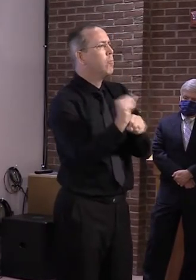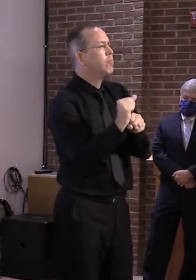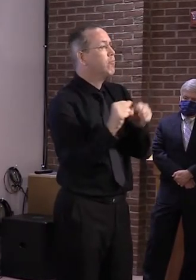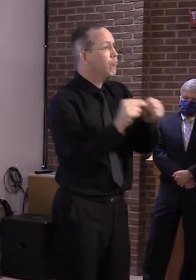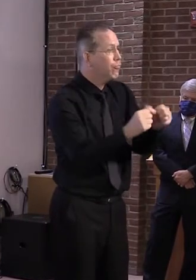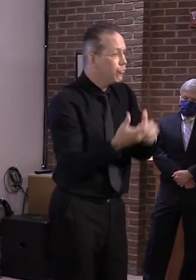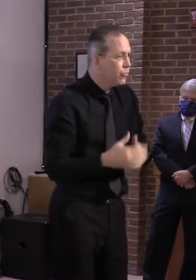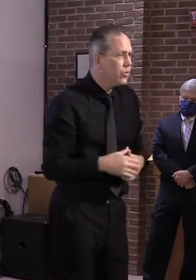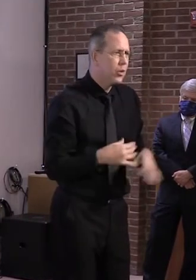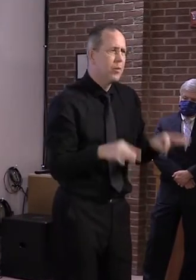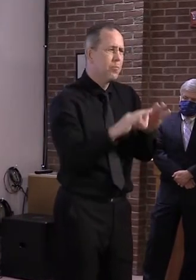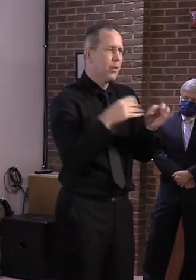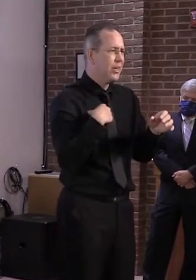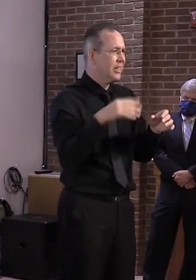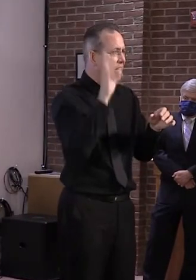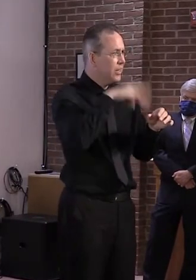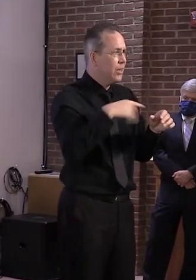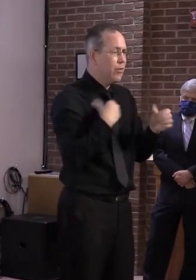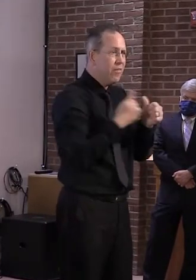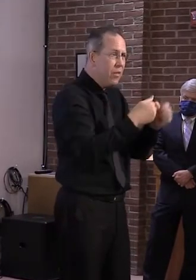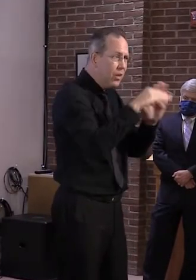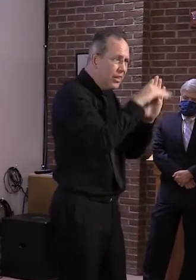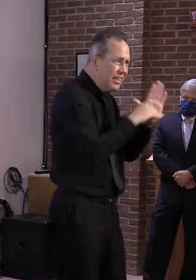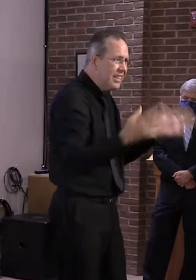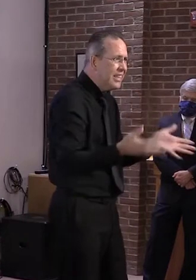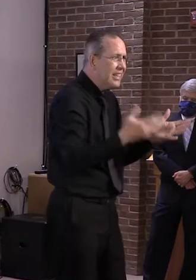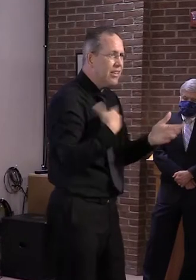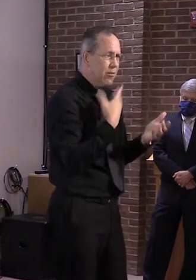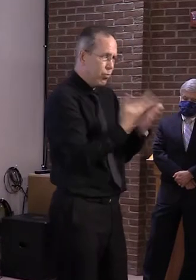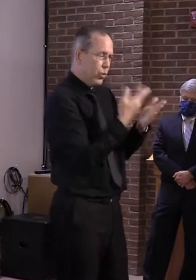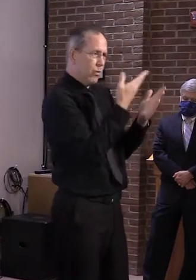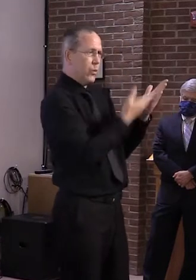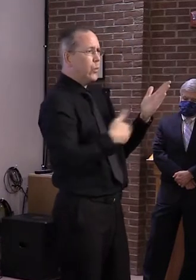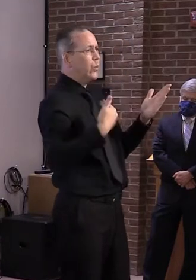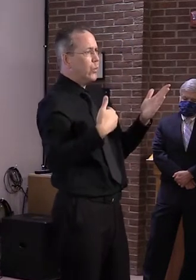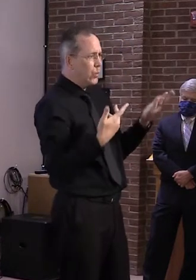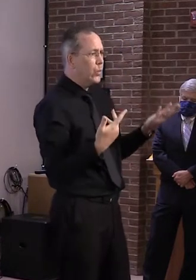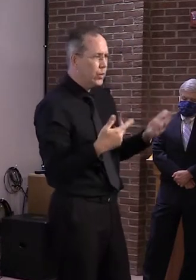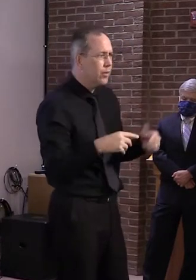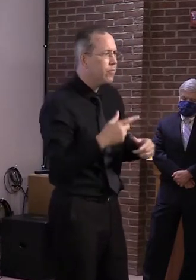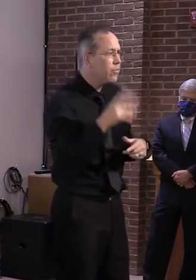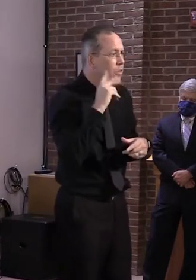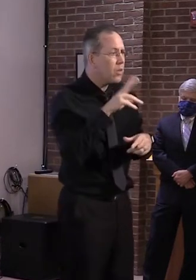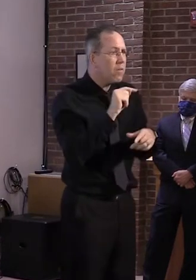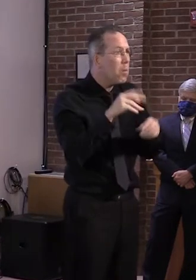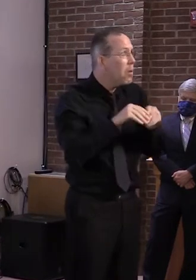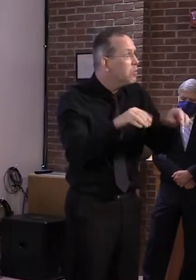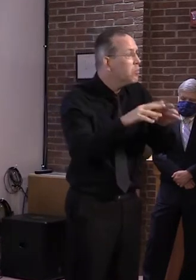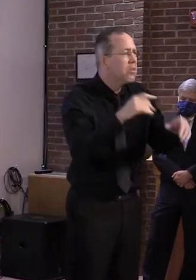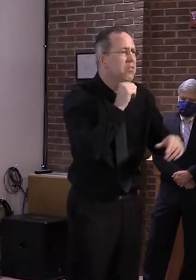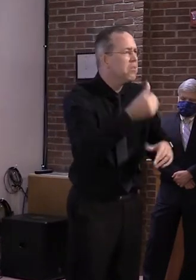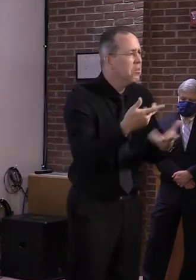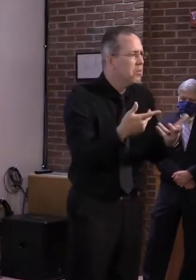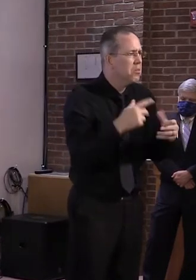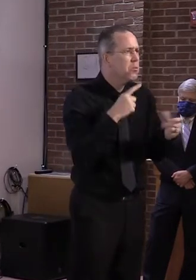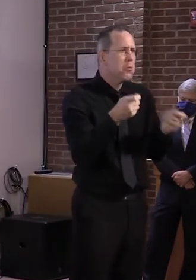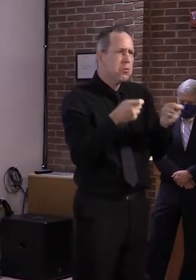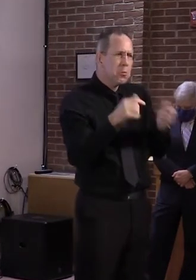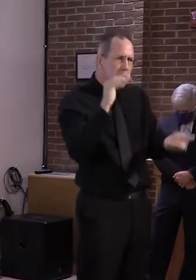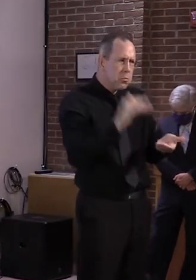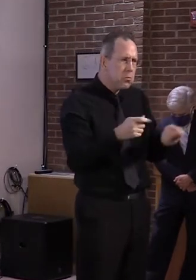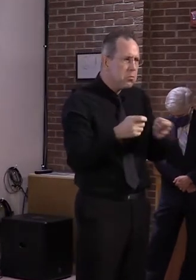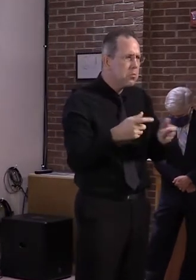data shows our low community spread and, most importantly, very few and often